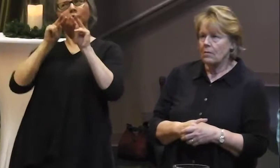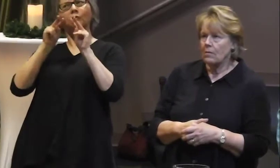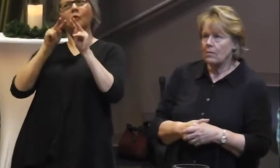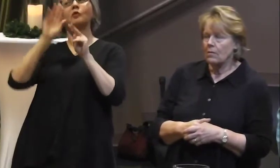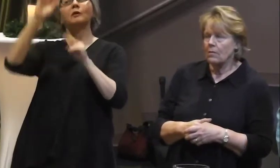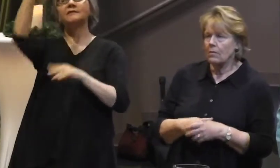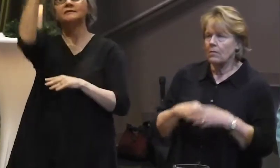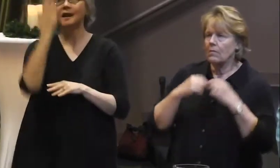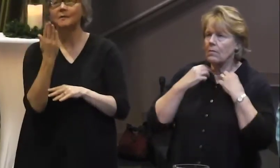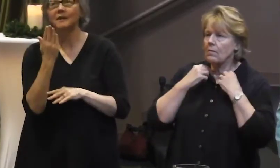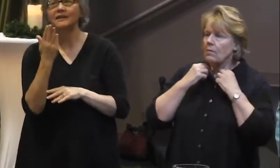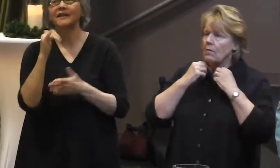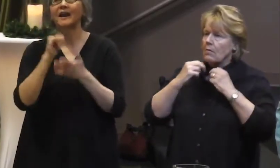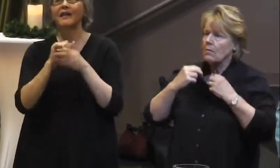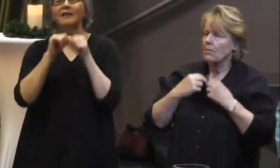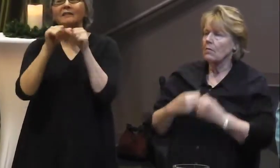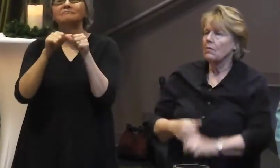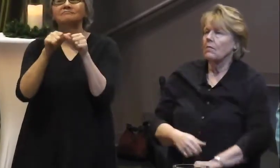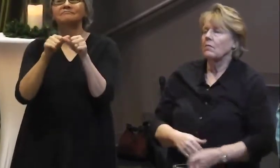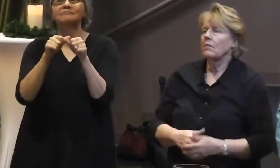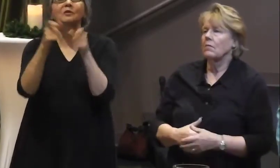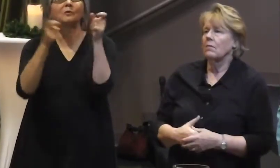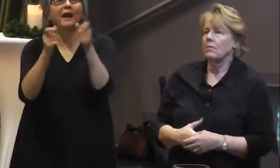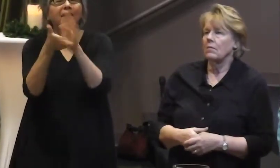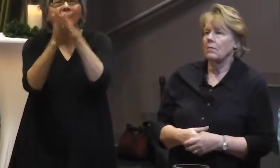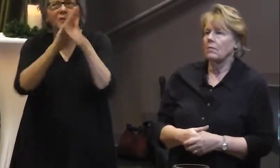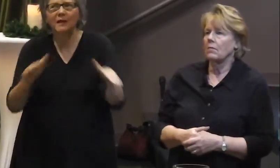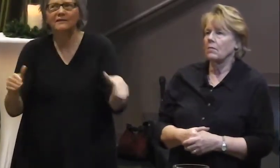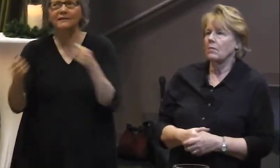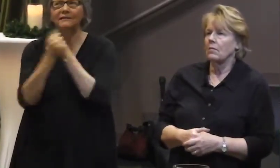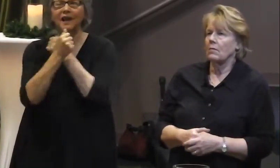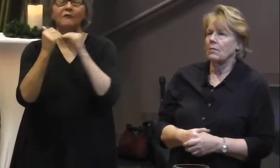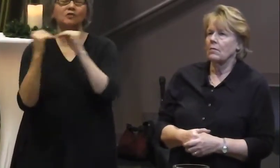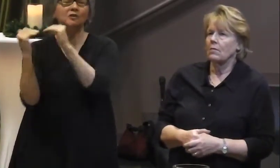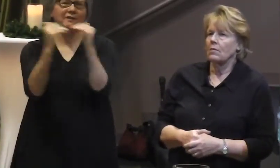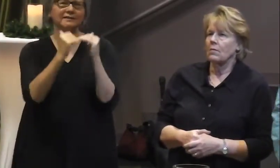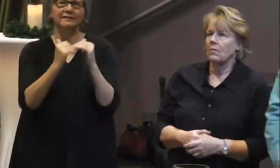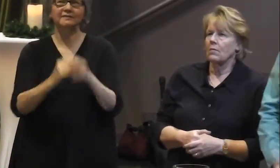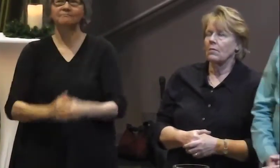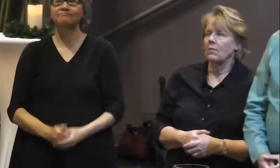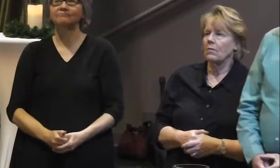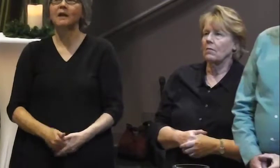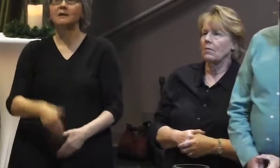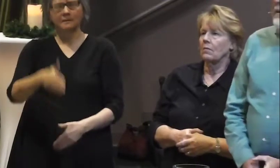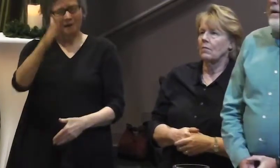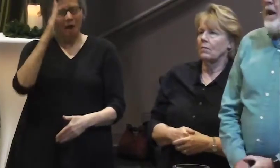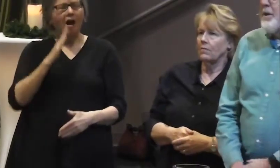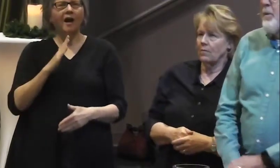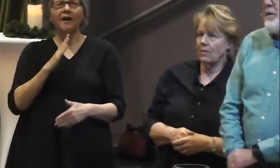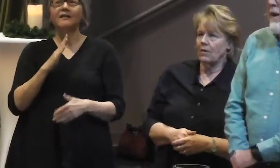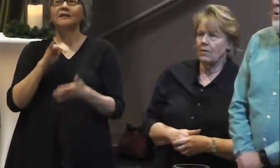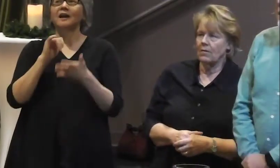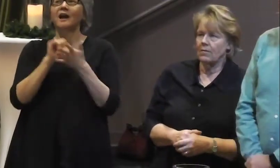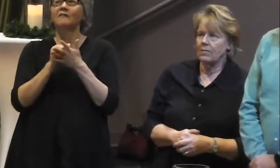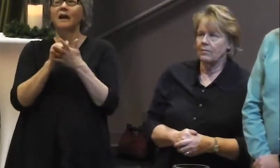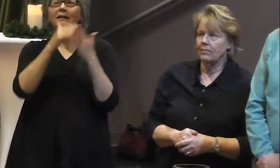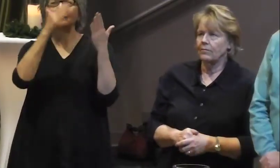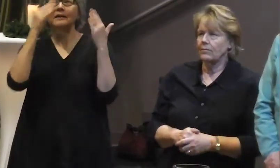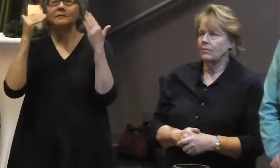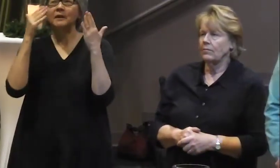and coming in peace, love, and justice. God, with pregnant expectations, may